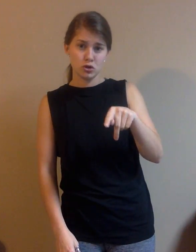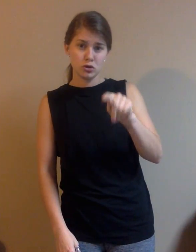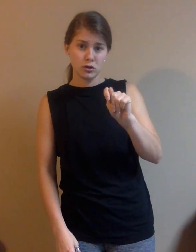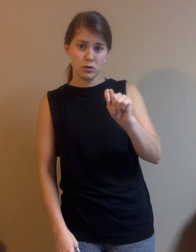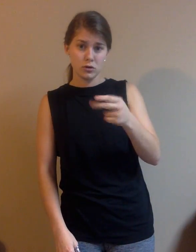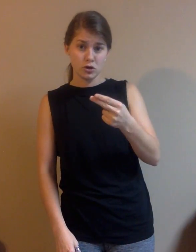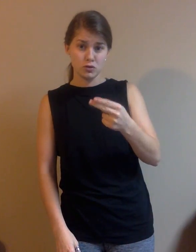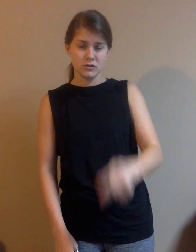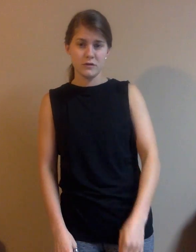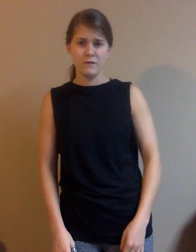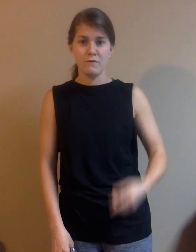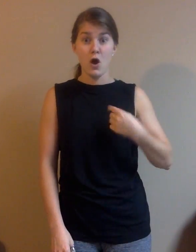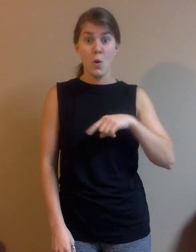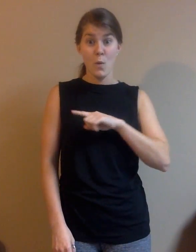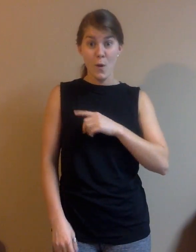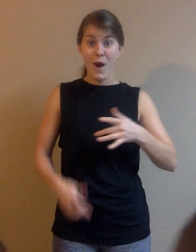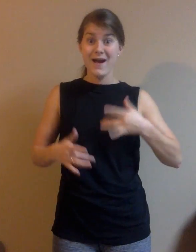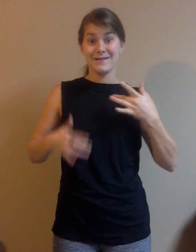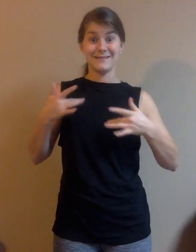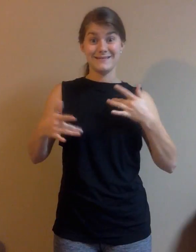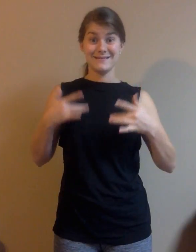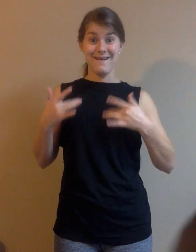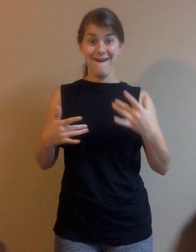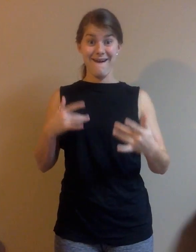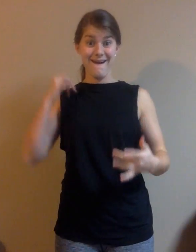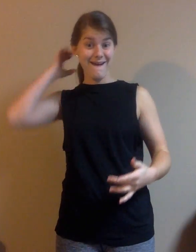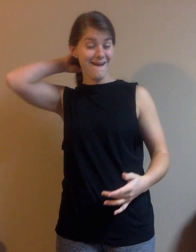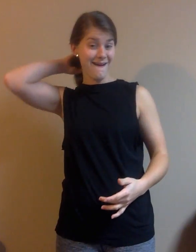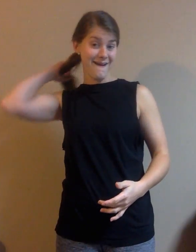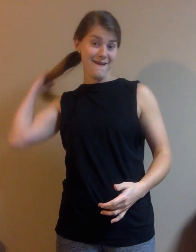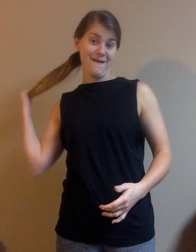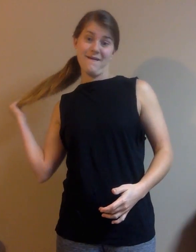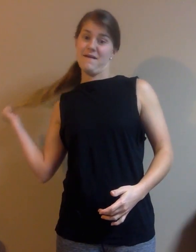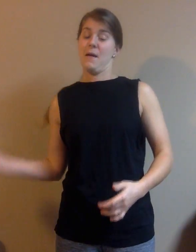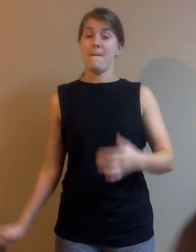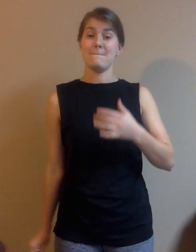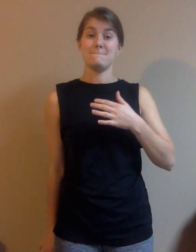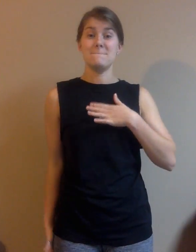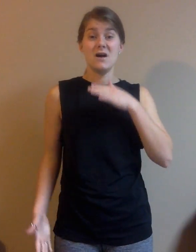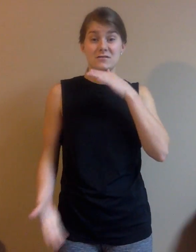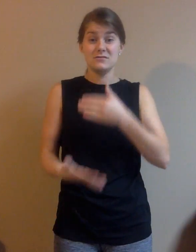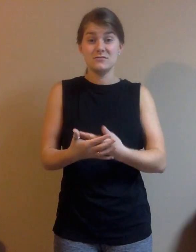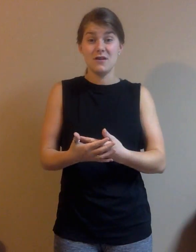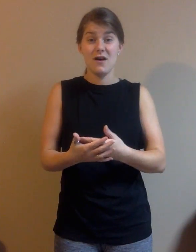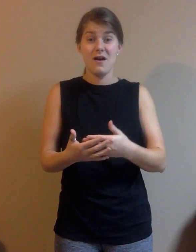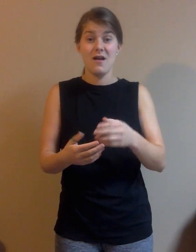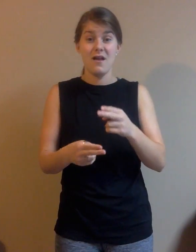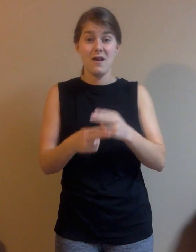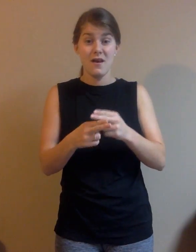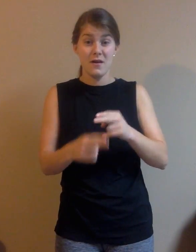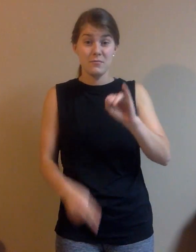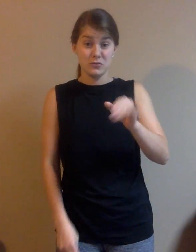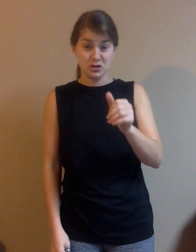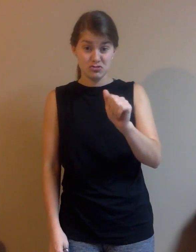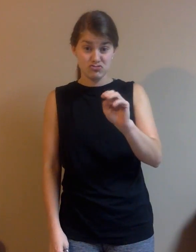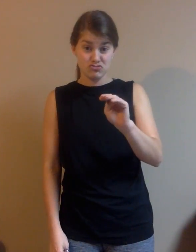full of agents and T-shirts. You know, James Robinson is Joseph. He didn't have to speak. But do you know the bit where the three kings come in? Now, they come in